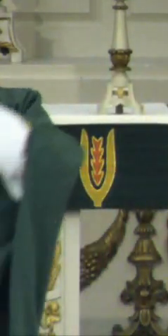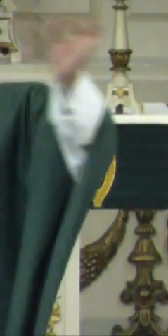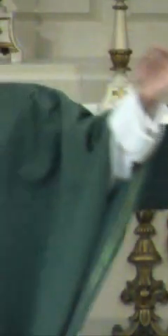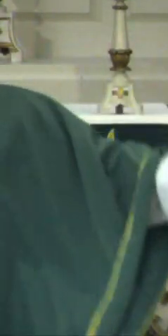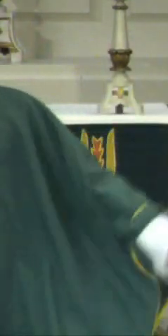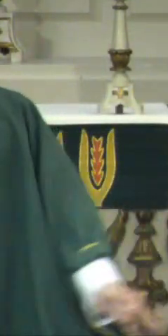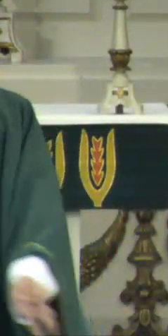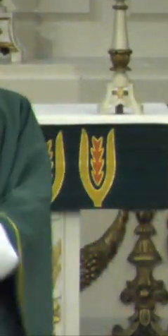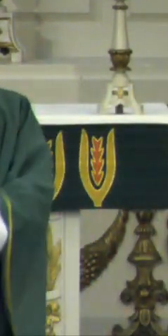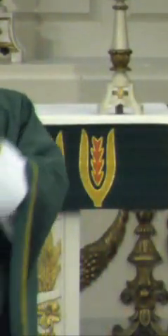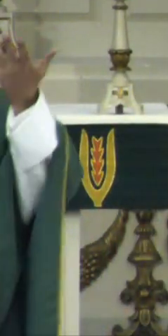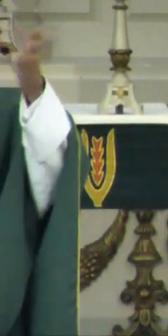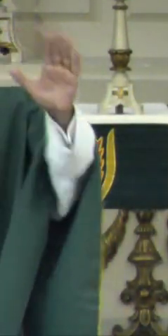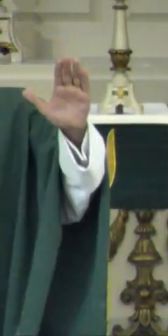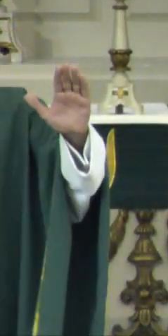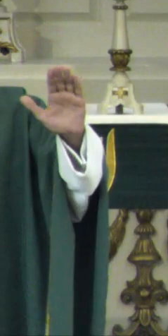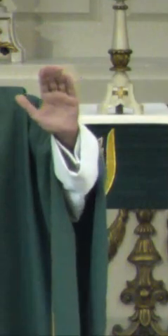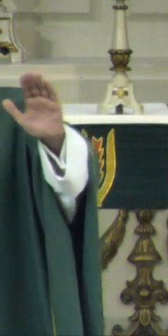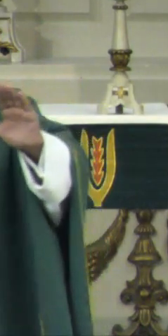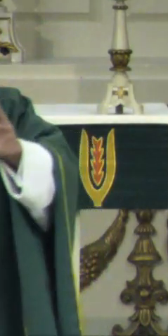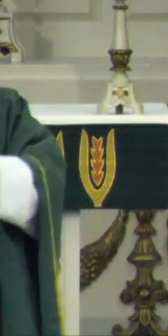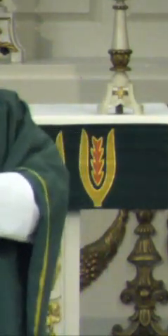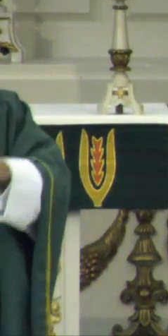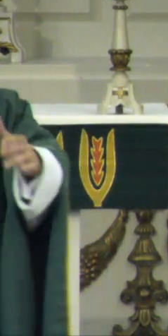Go forth, the Mass is ended.